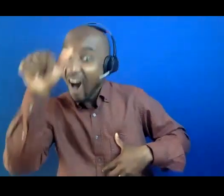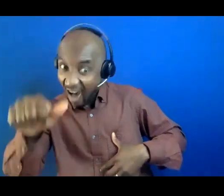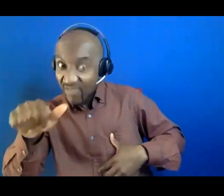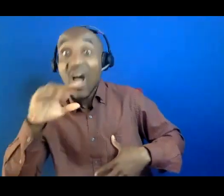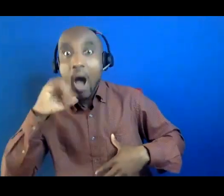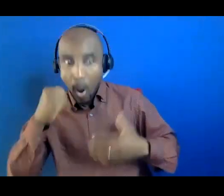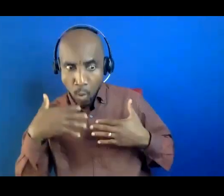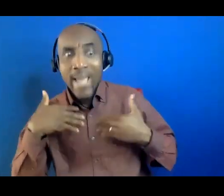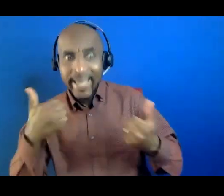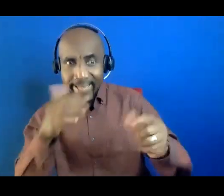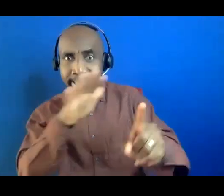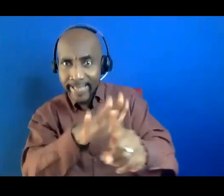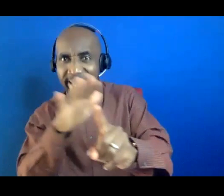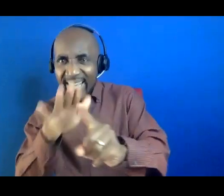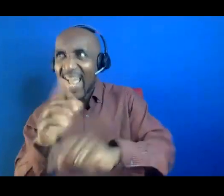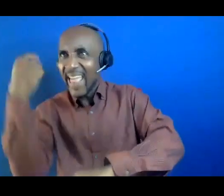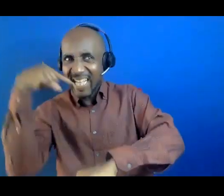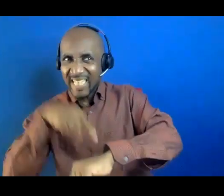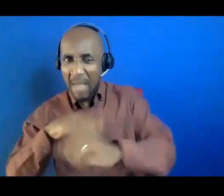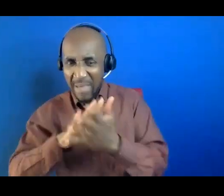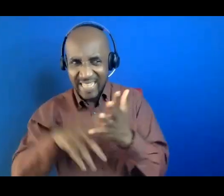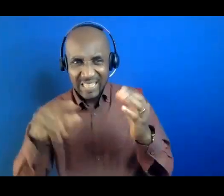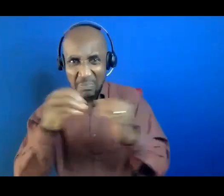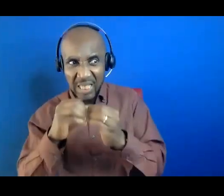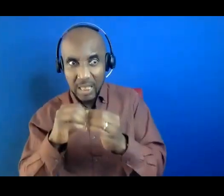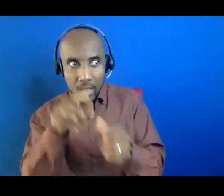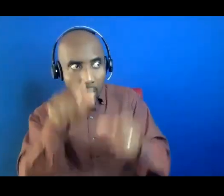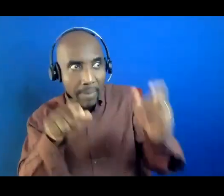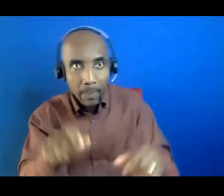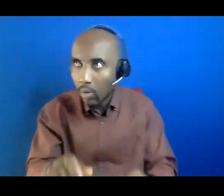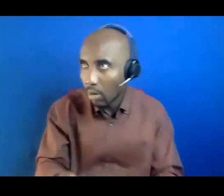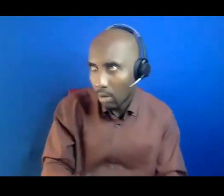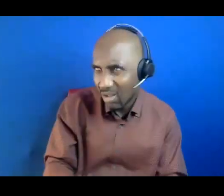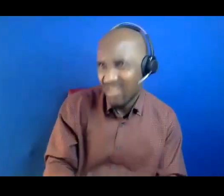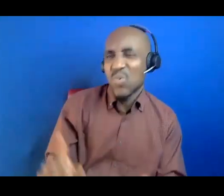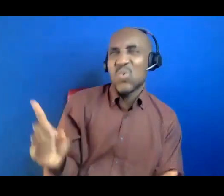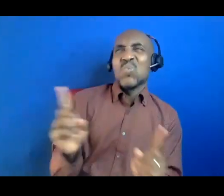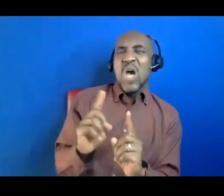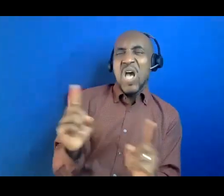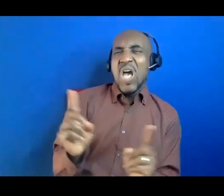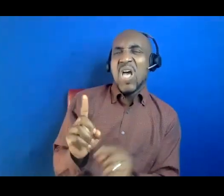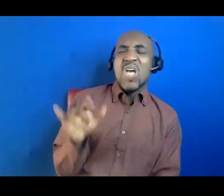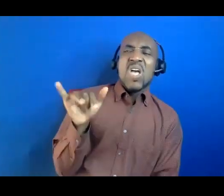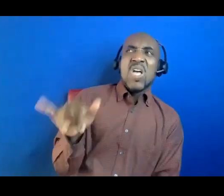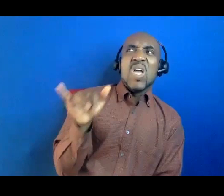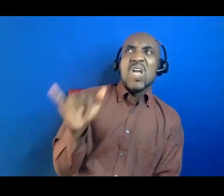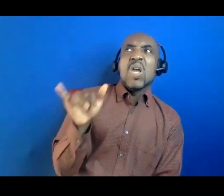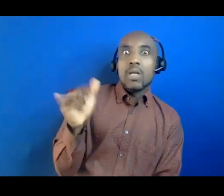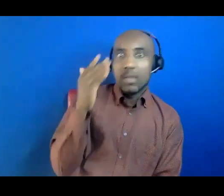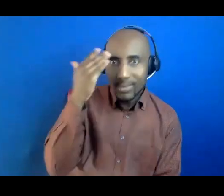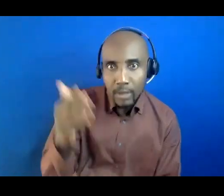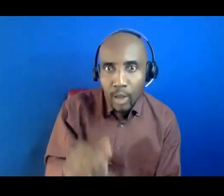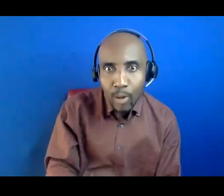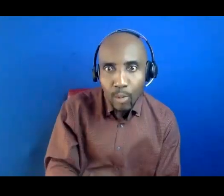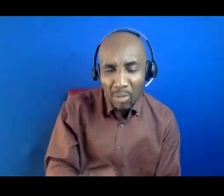healing." And at that time at HTB, I don't think anyone knew what that meant. No one knew what that